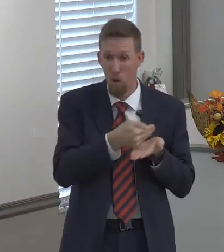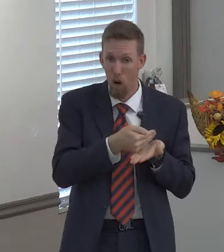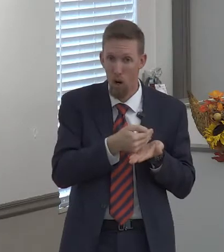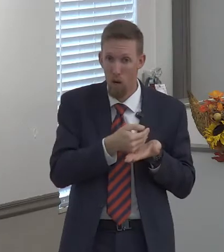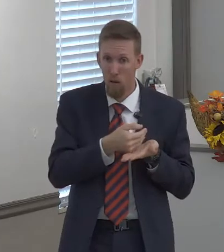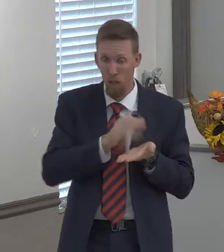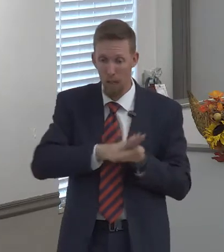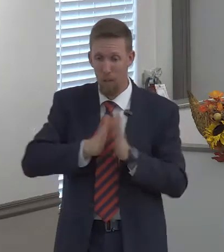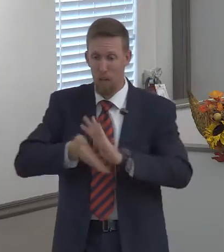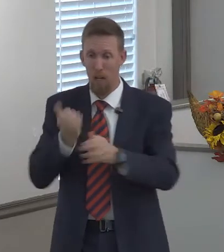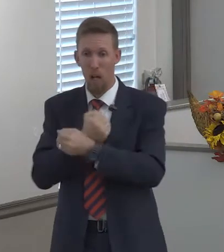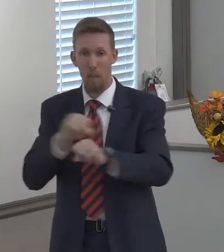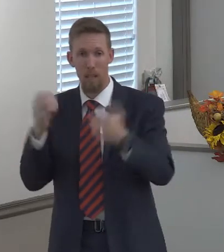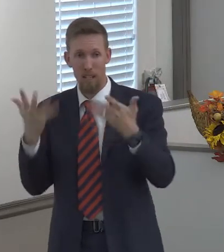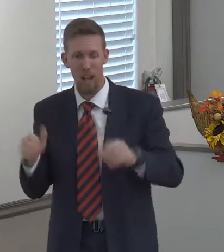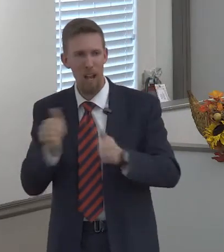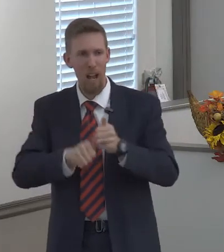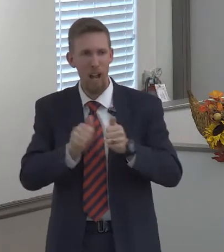Maybe that's what we ought to do.